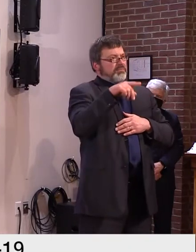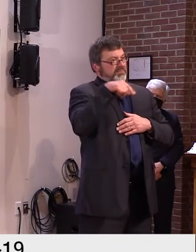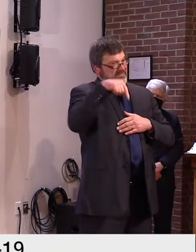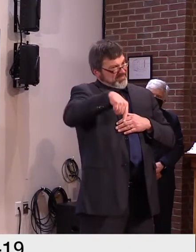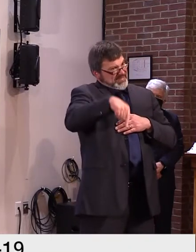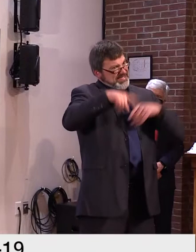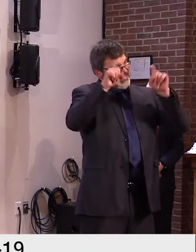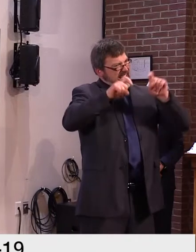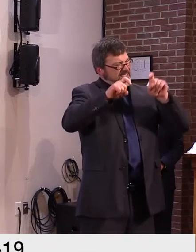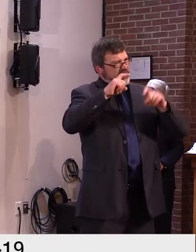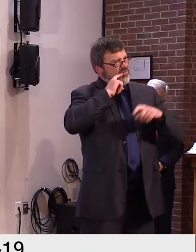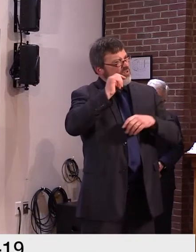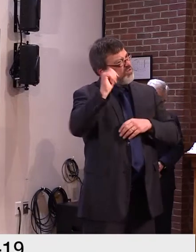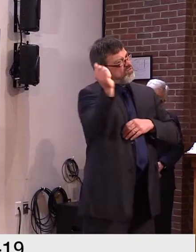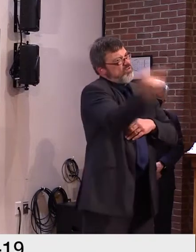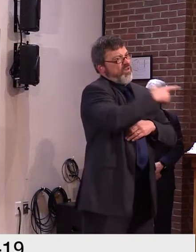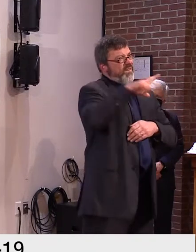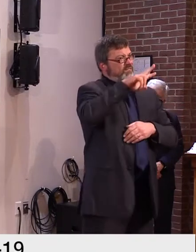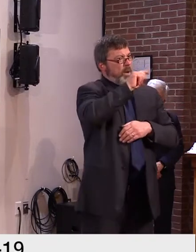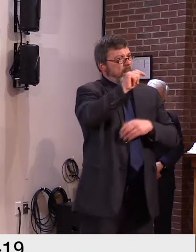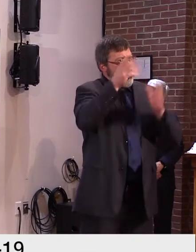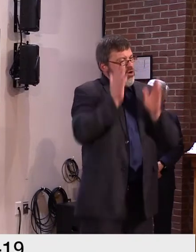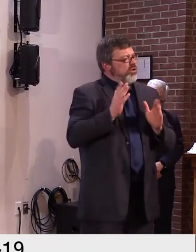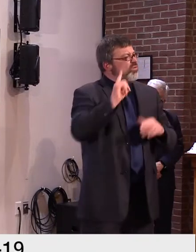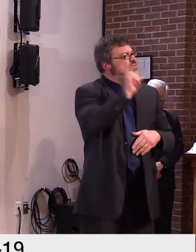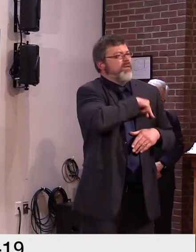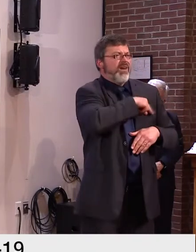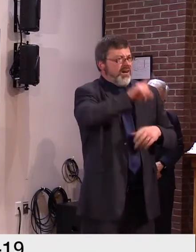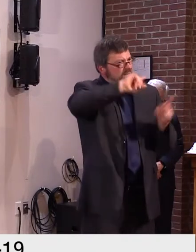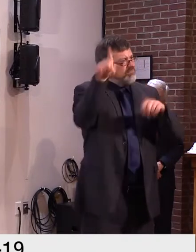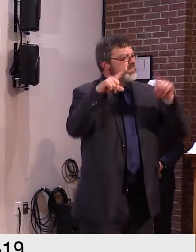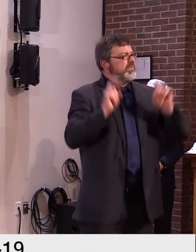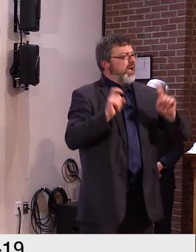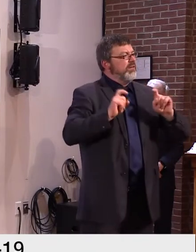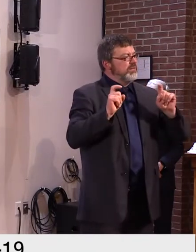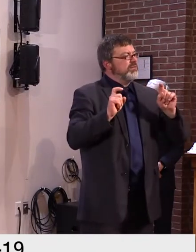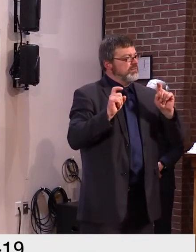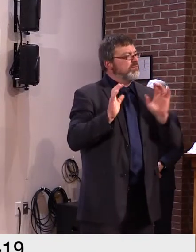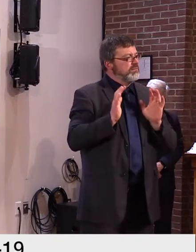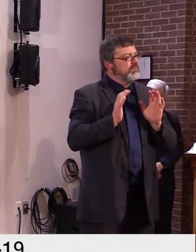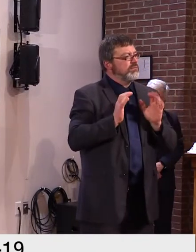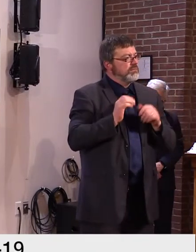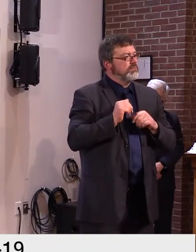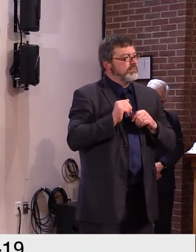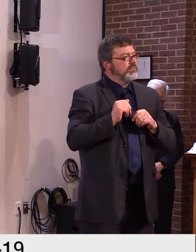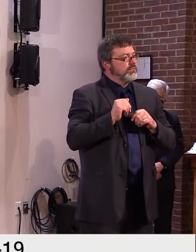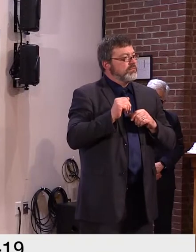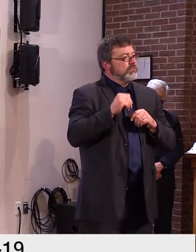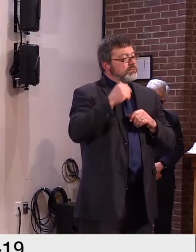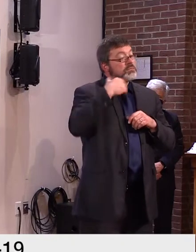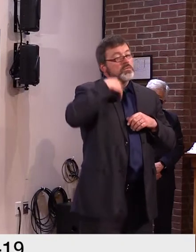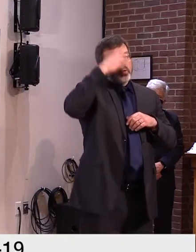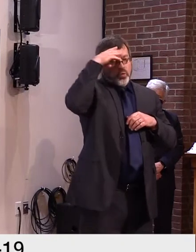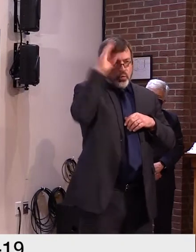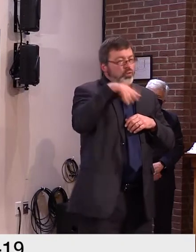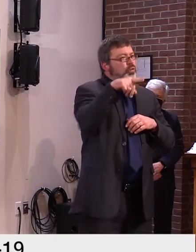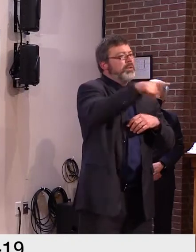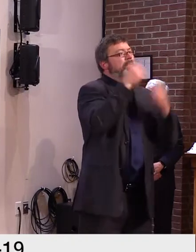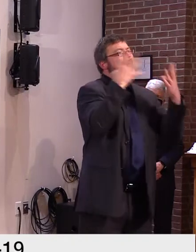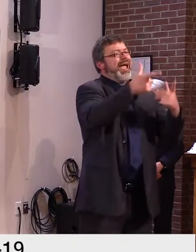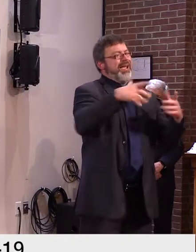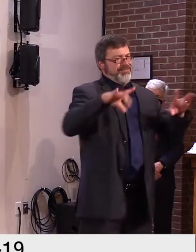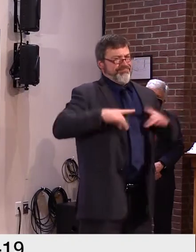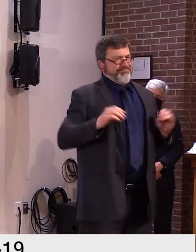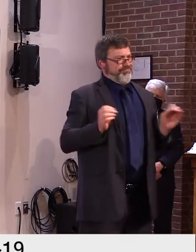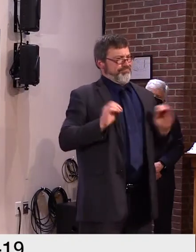are uninsured, and because they are not citizens of the U.S., do not qualify for Medicaid. And as I